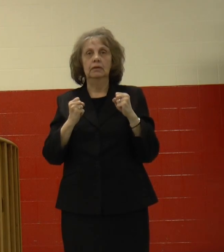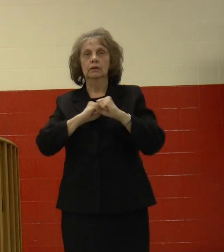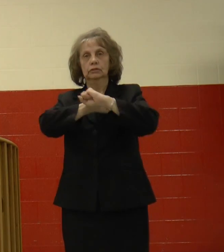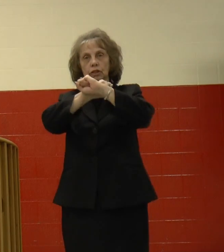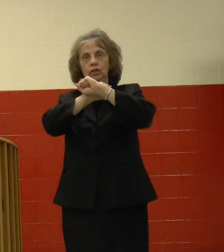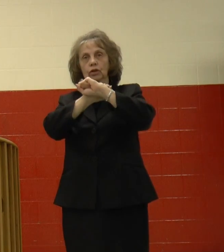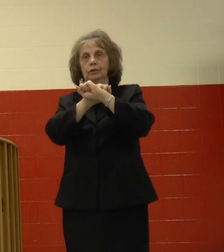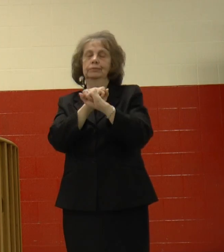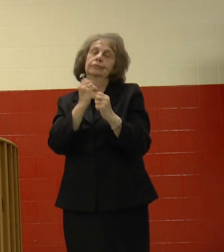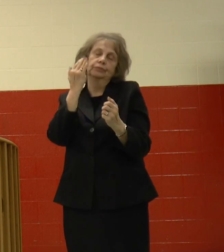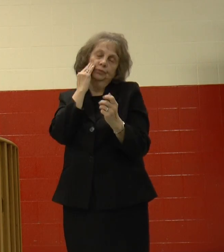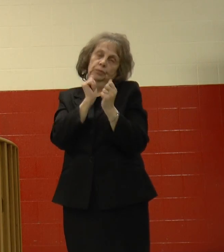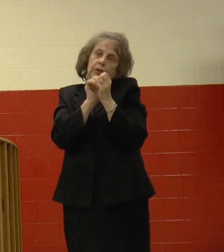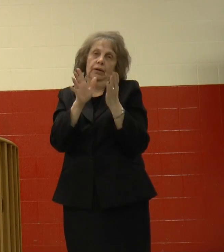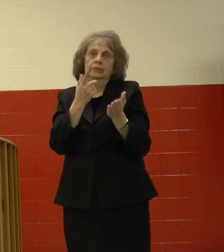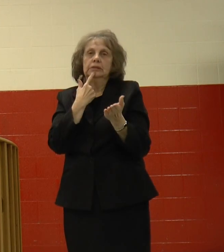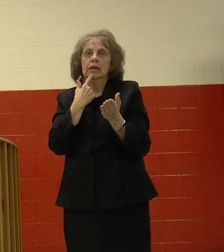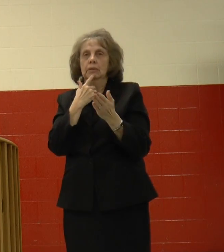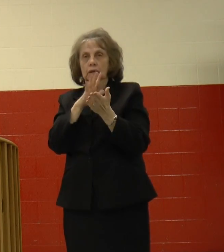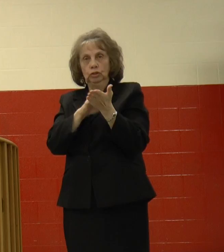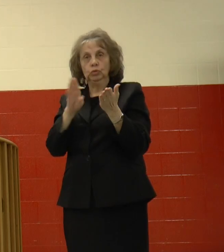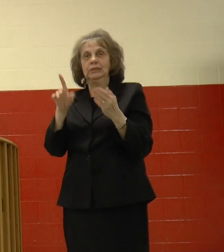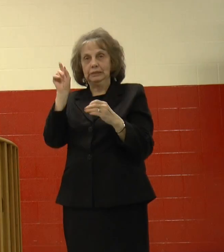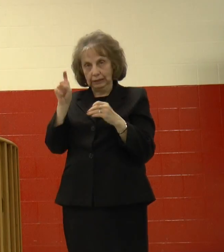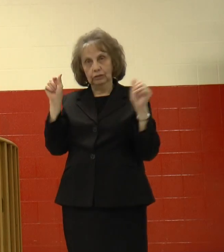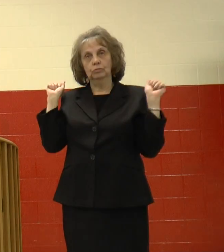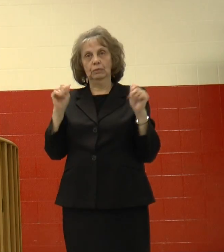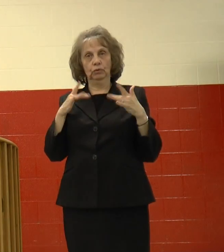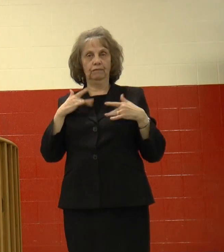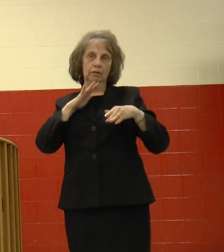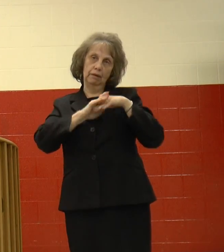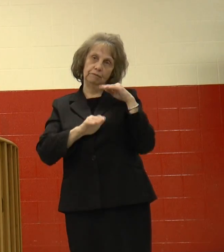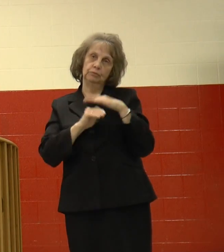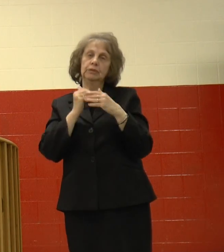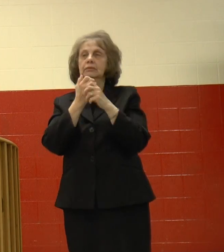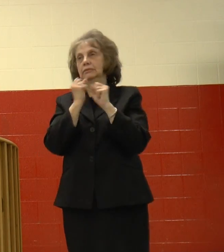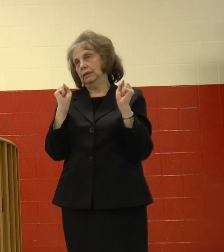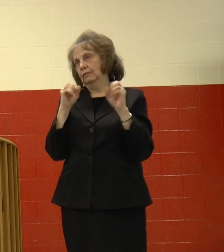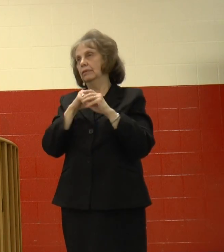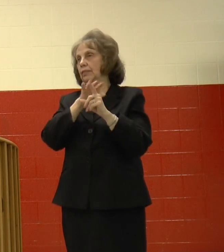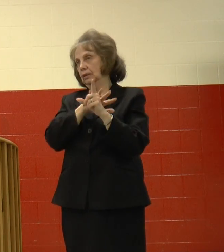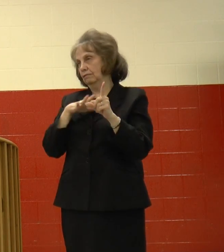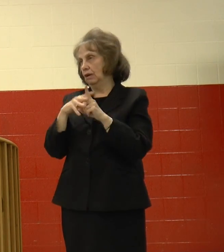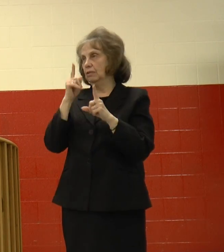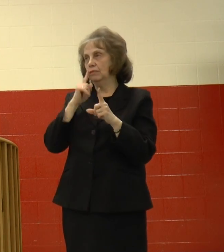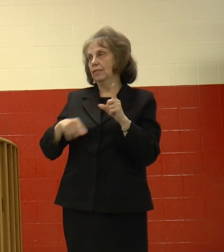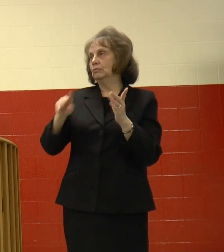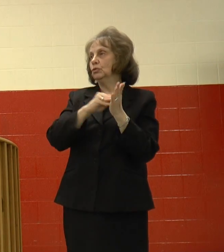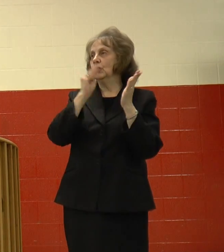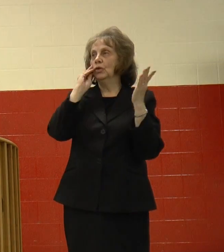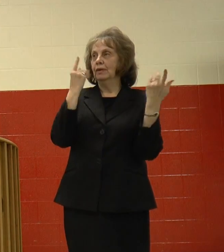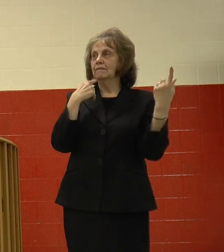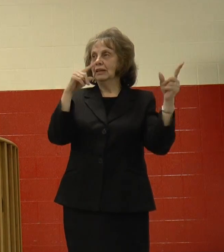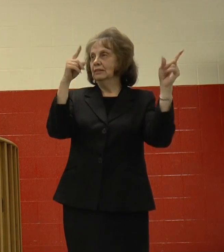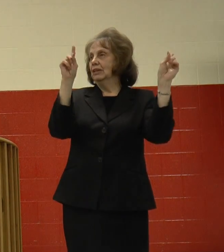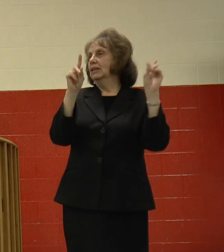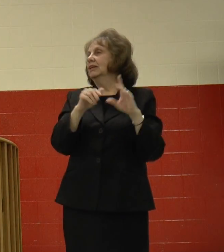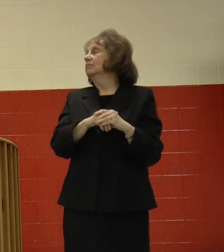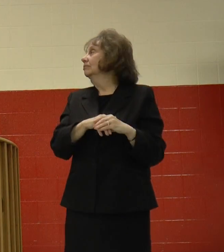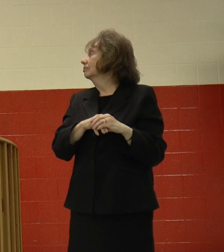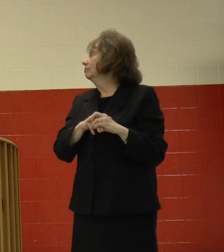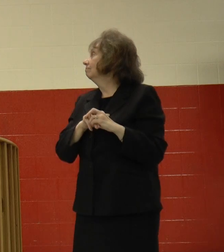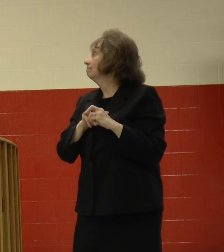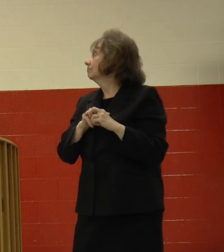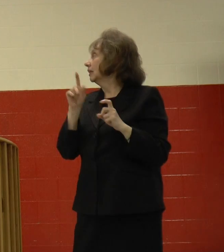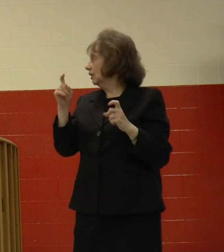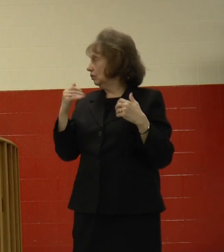probably goes without saying, but students need to be able to feel comfortable and safe in an environment for them to learn effectively. They